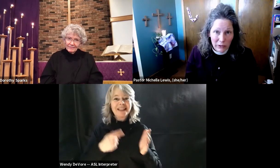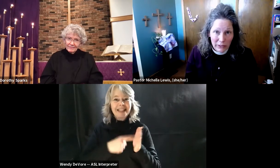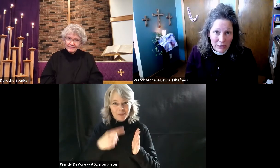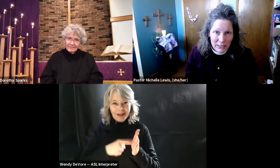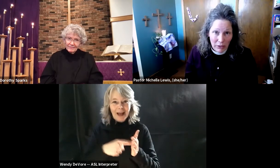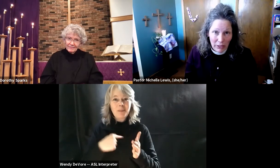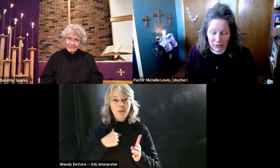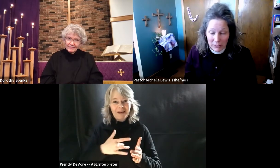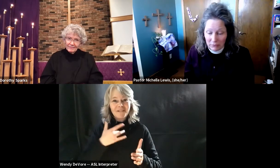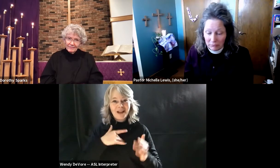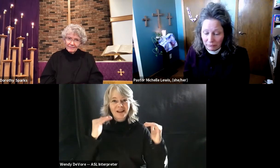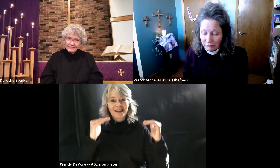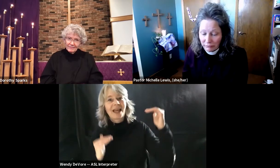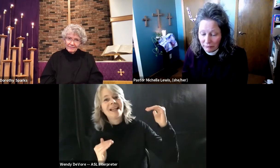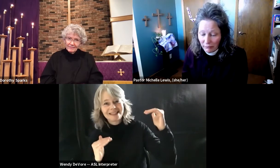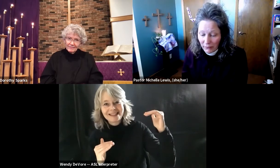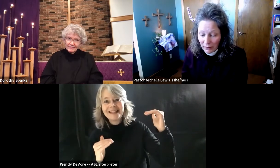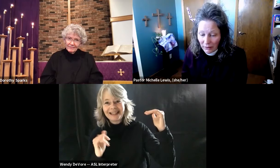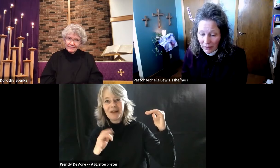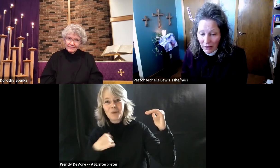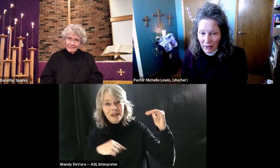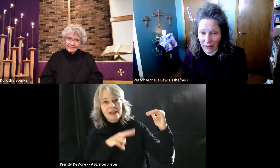as good as someone else.